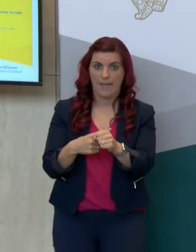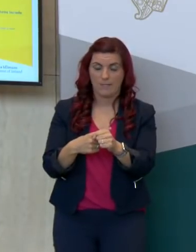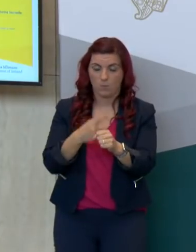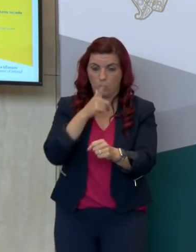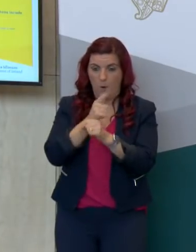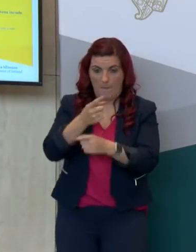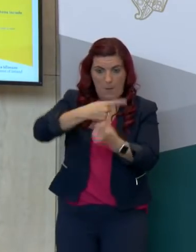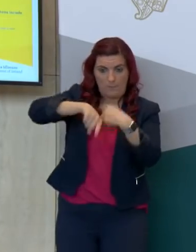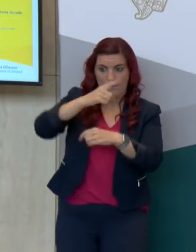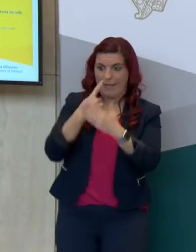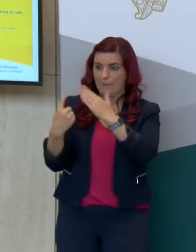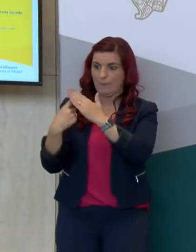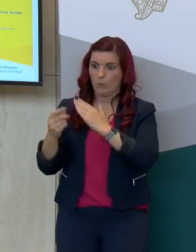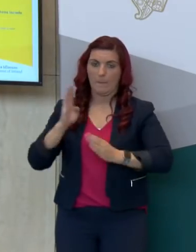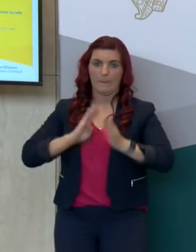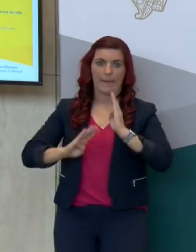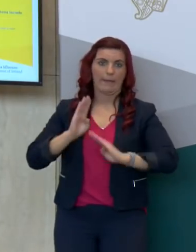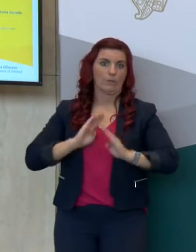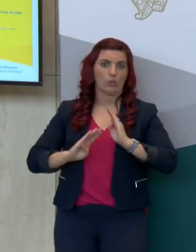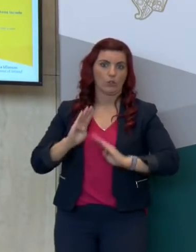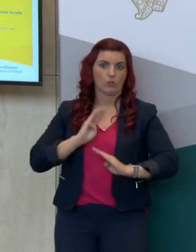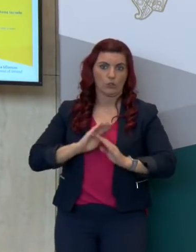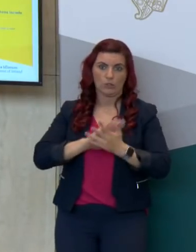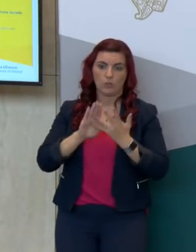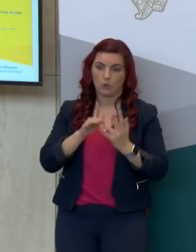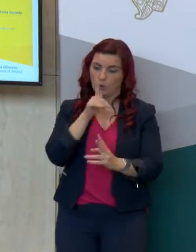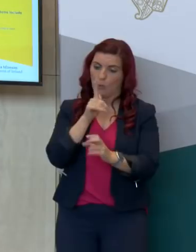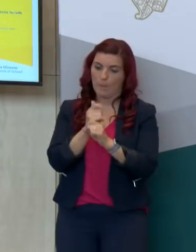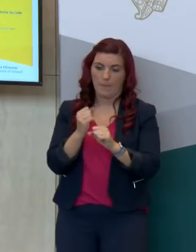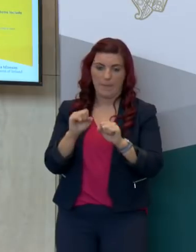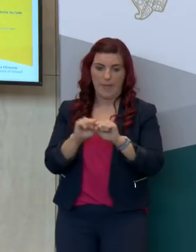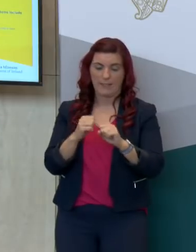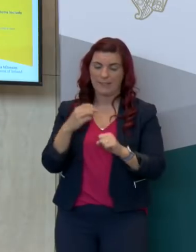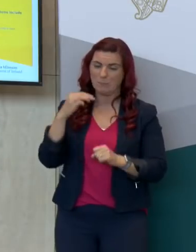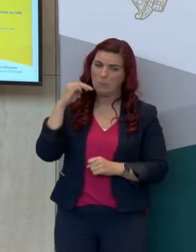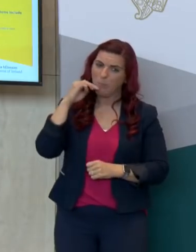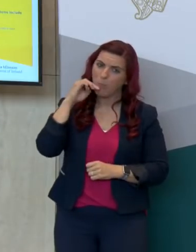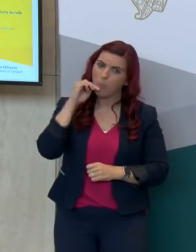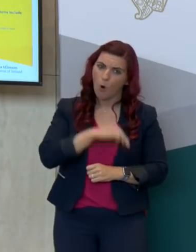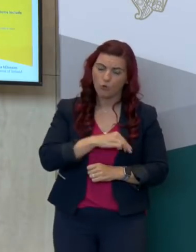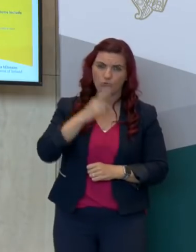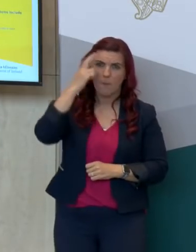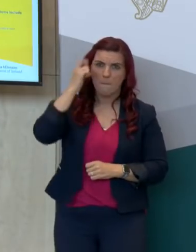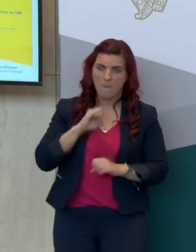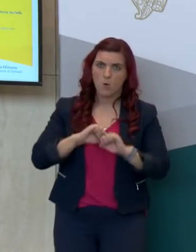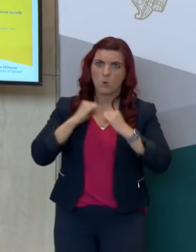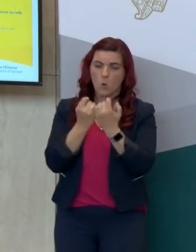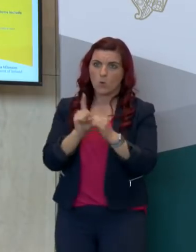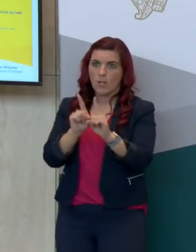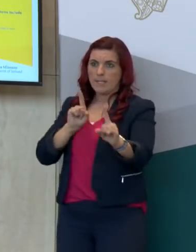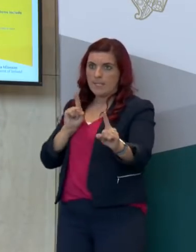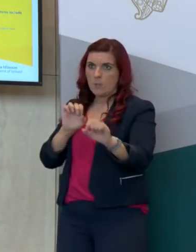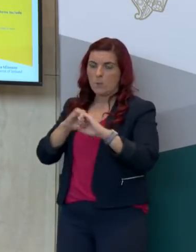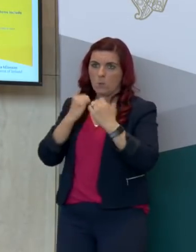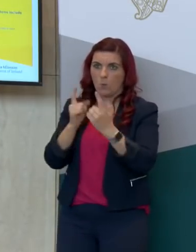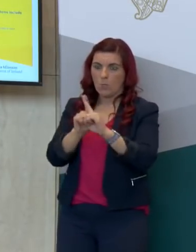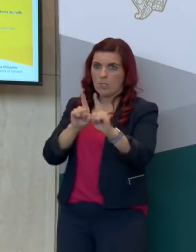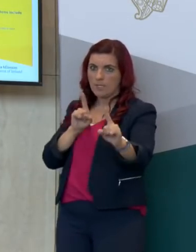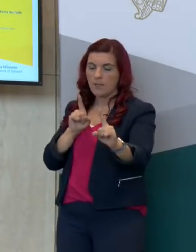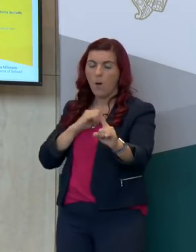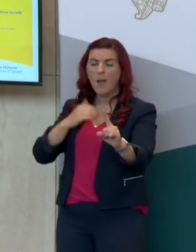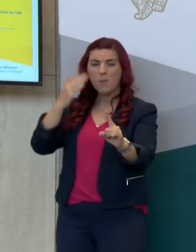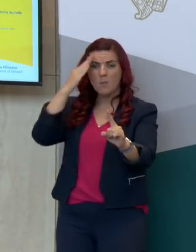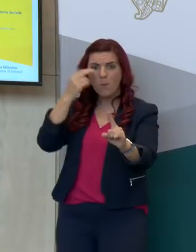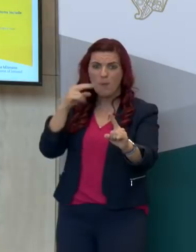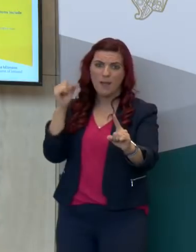we promote all the time, it's to just keep thinking about that distance. I know it's not easy, but keep that space